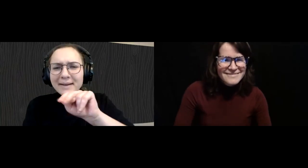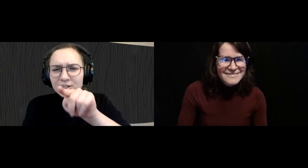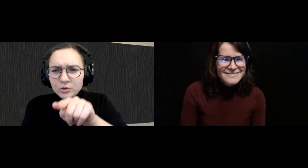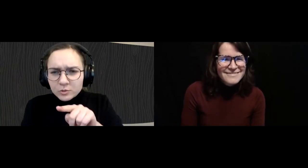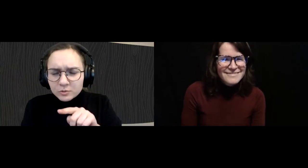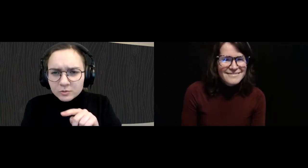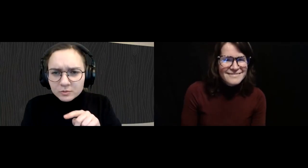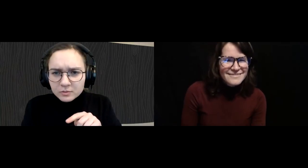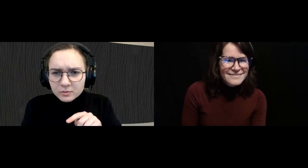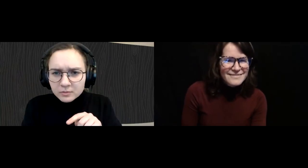Brenda has a comment.